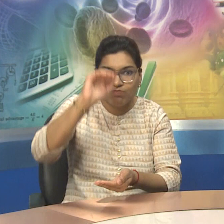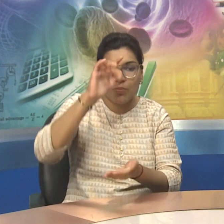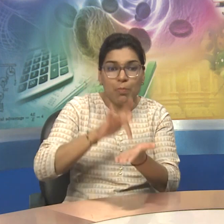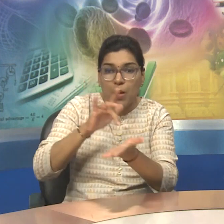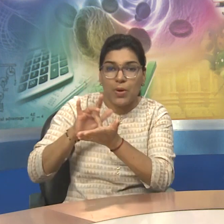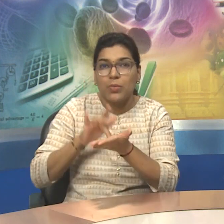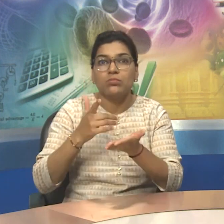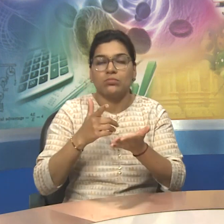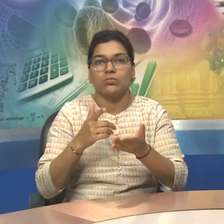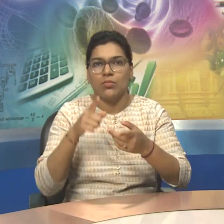Territorial